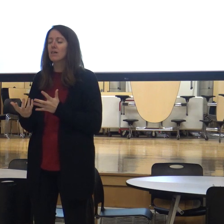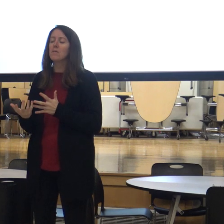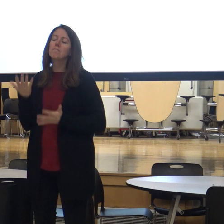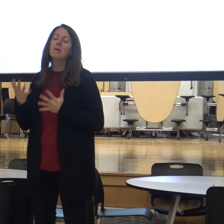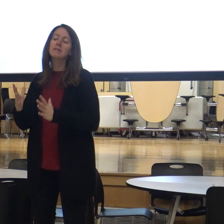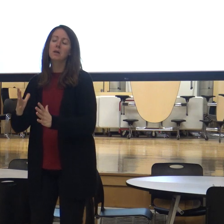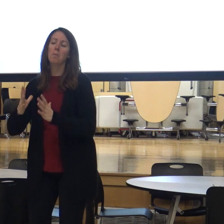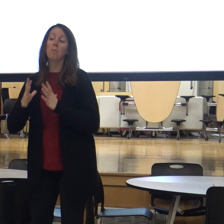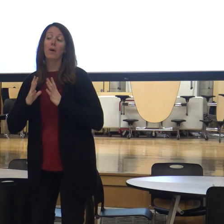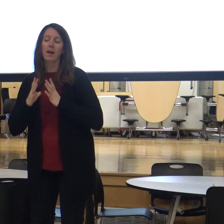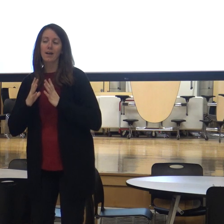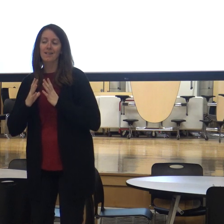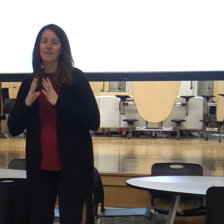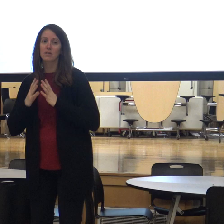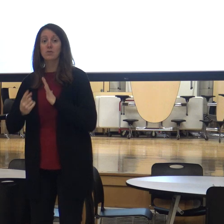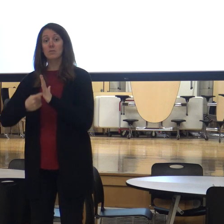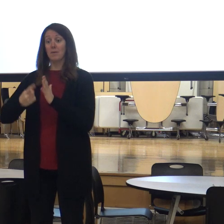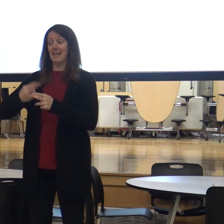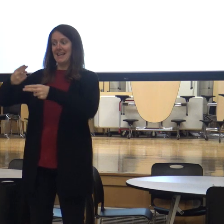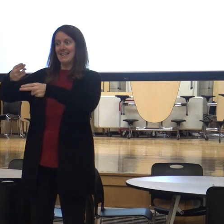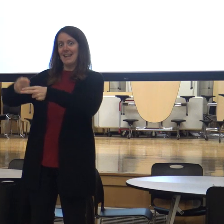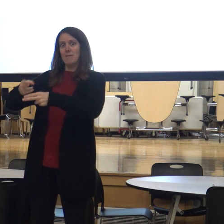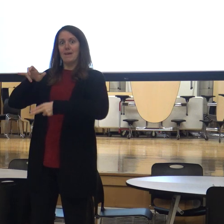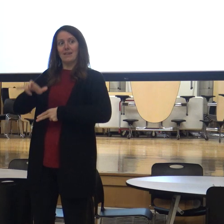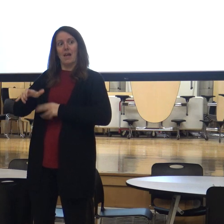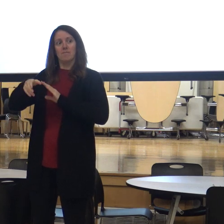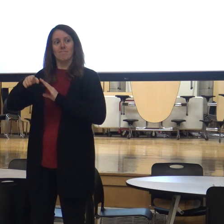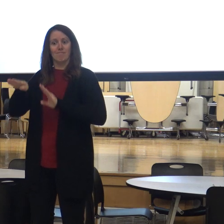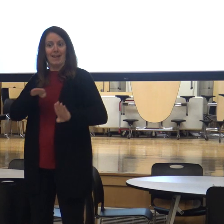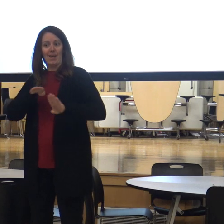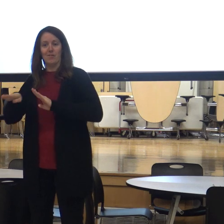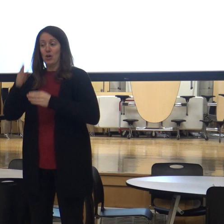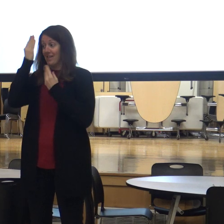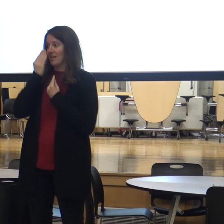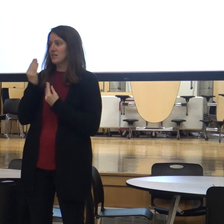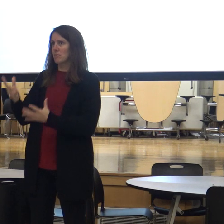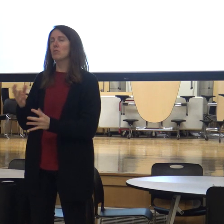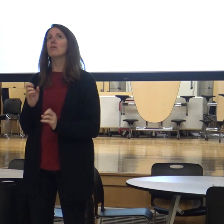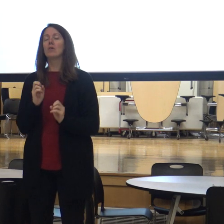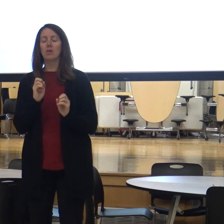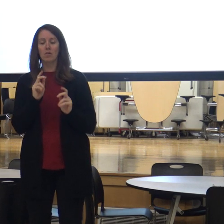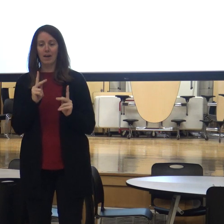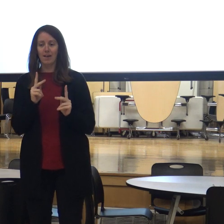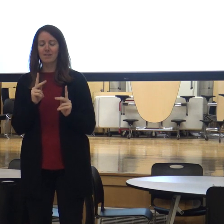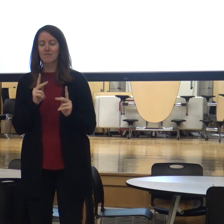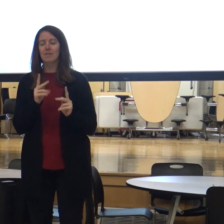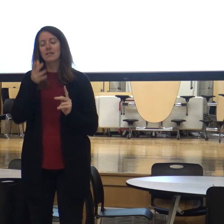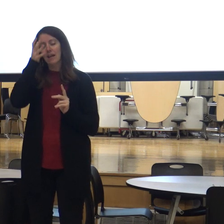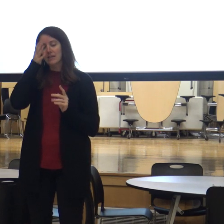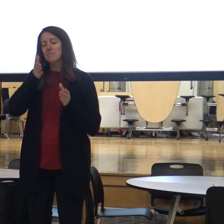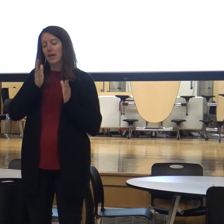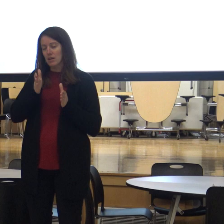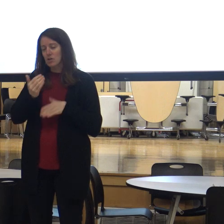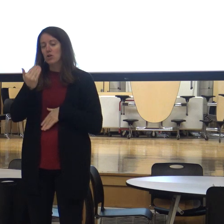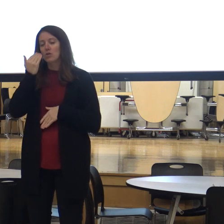take a break for a minute? So sometimes naming their behaviors lets them know, okay, I'm paying attention here, I know what's going